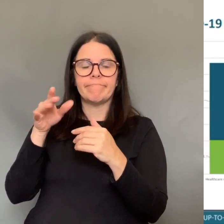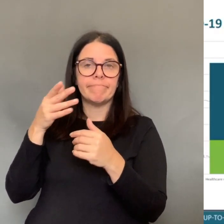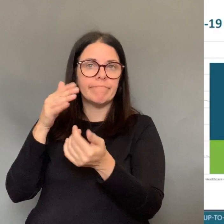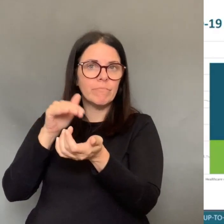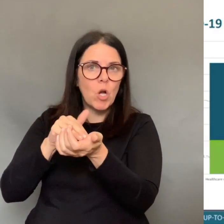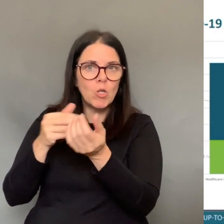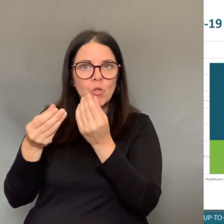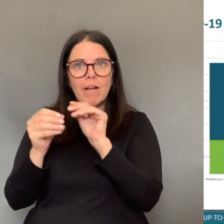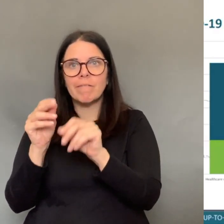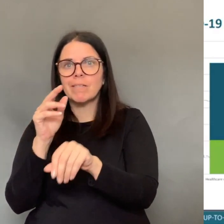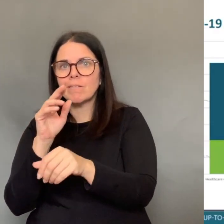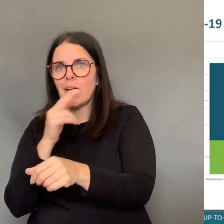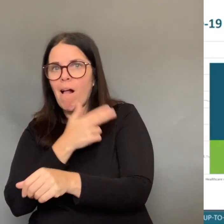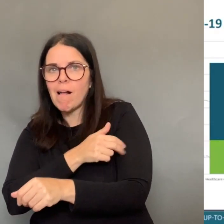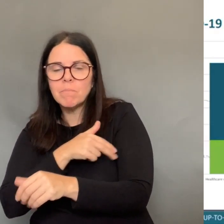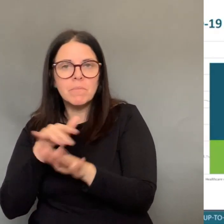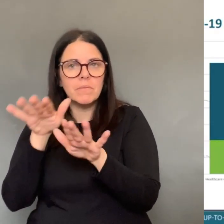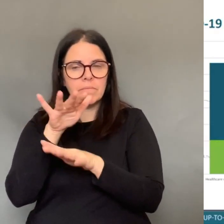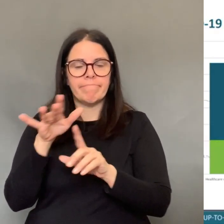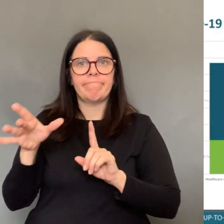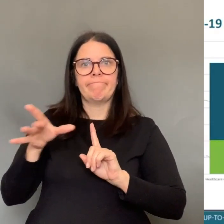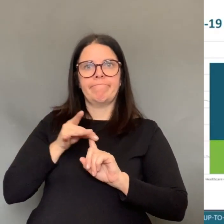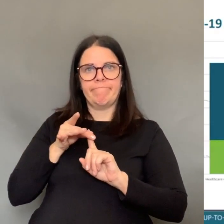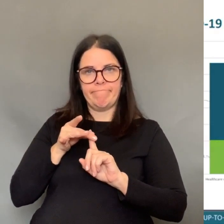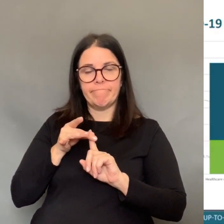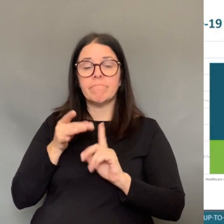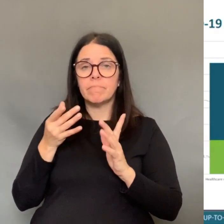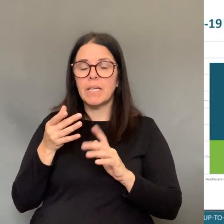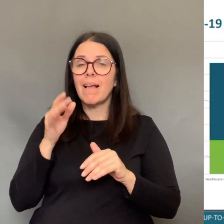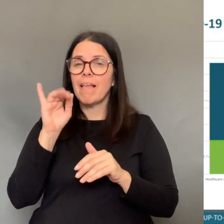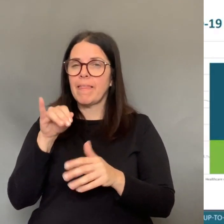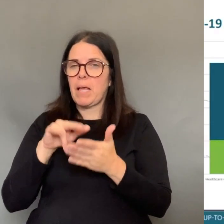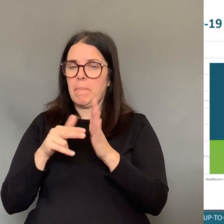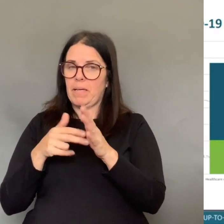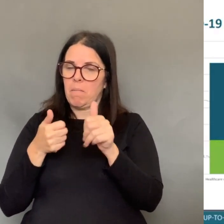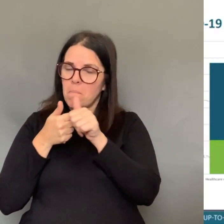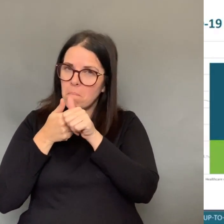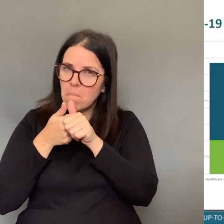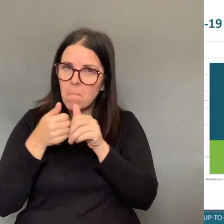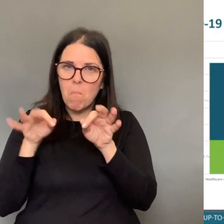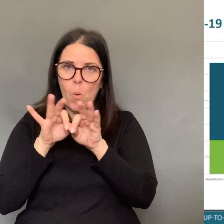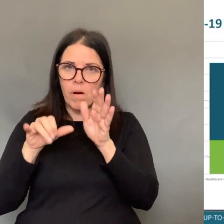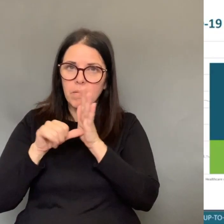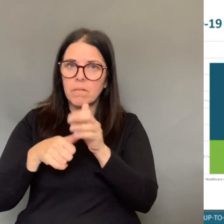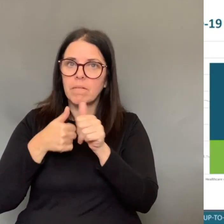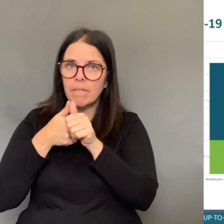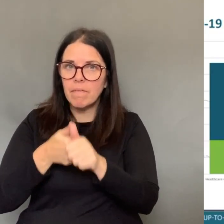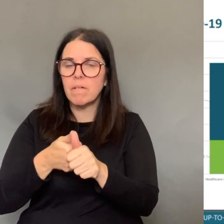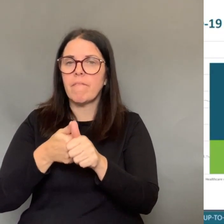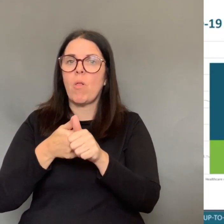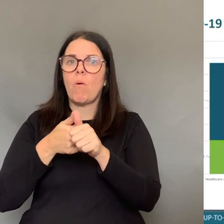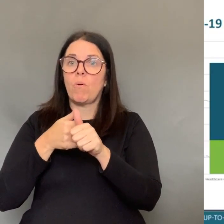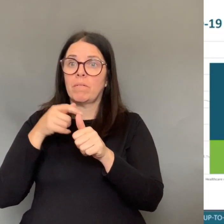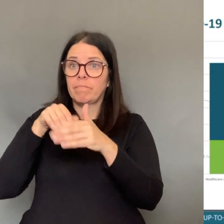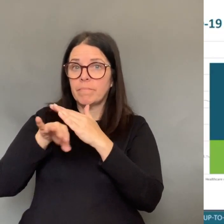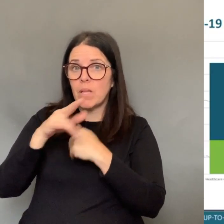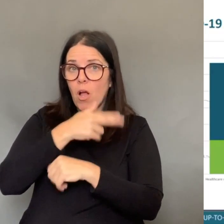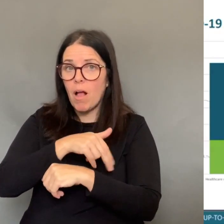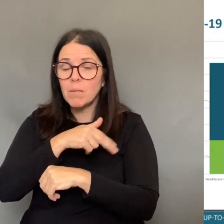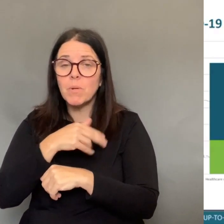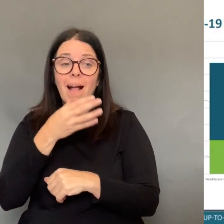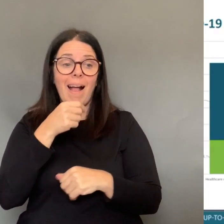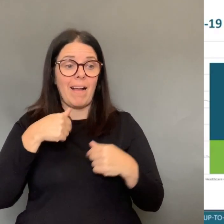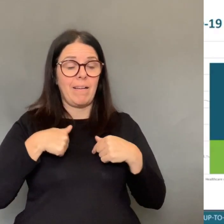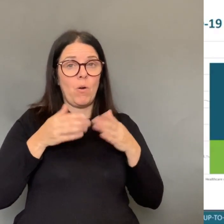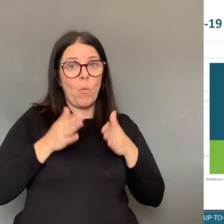getting infected, they're not spreading to other facilities or to other people. So please make sure that you are using all the infection prevention and